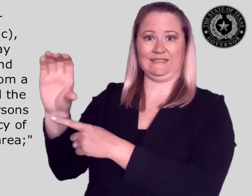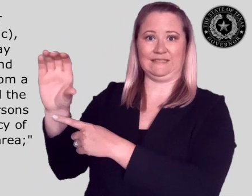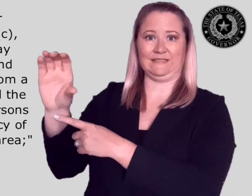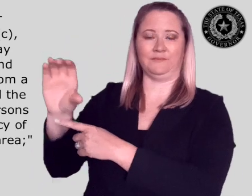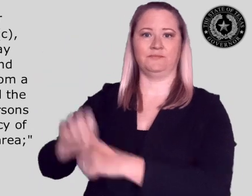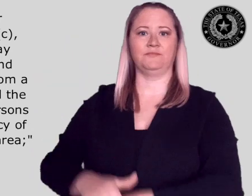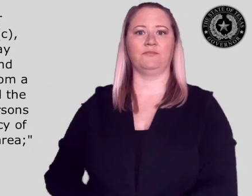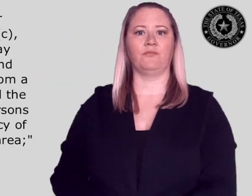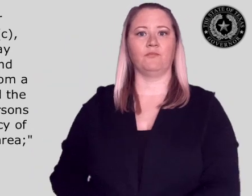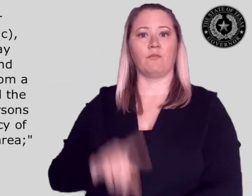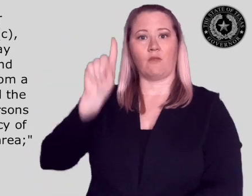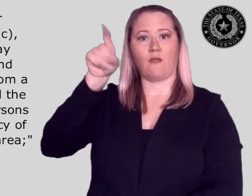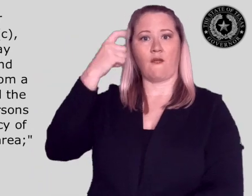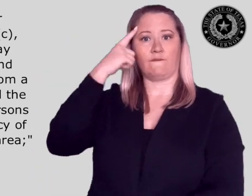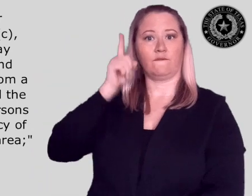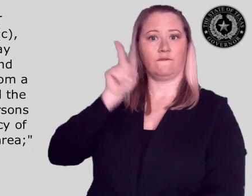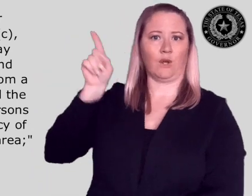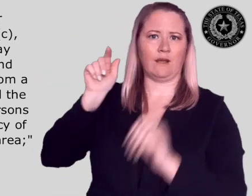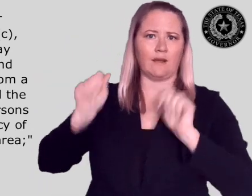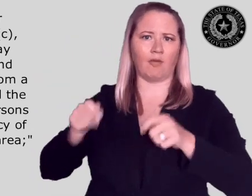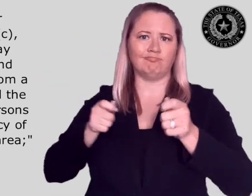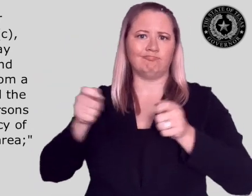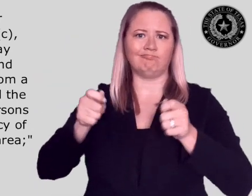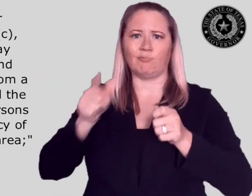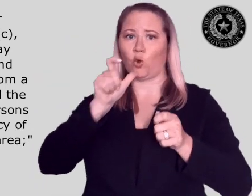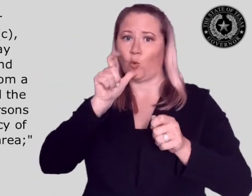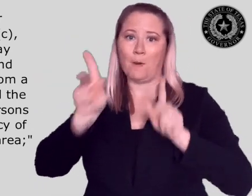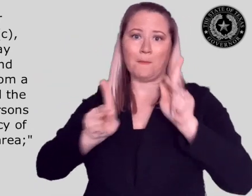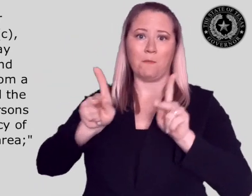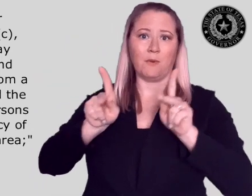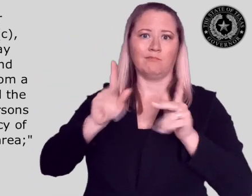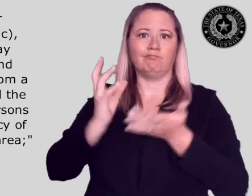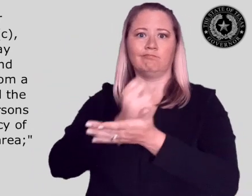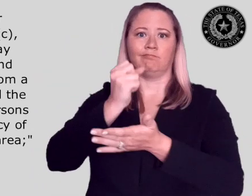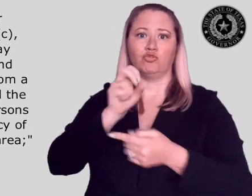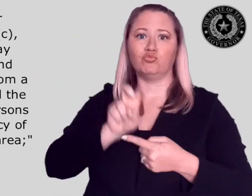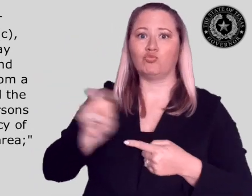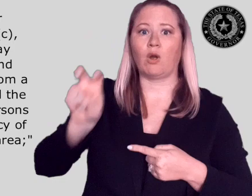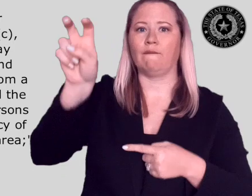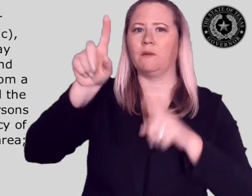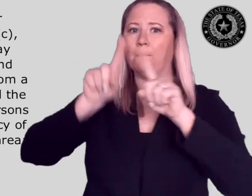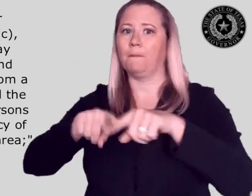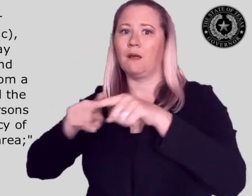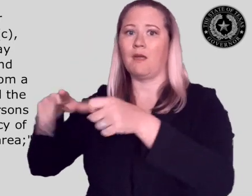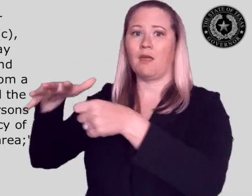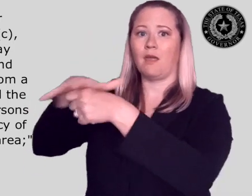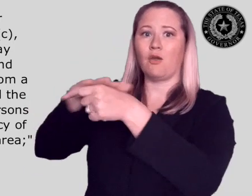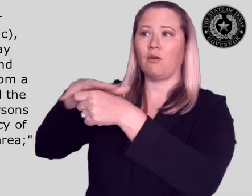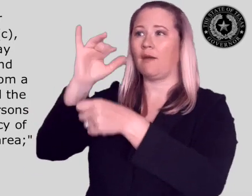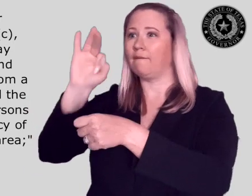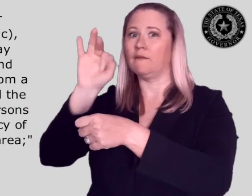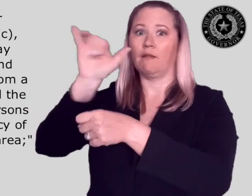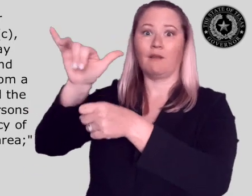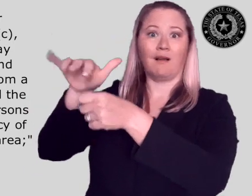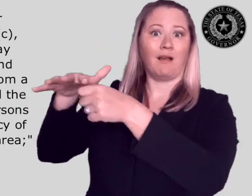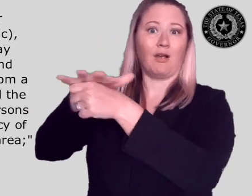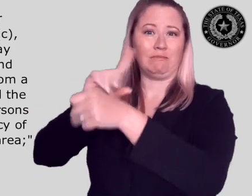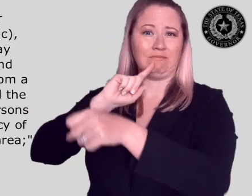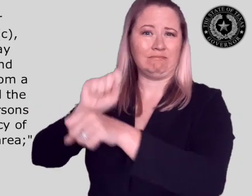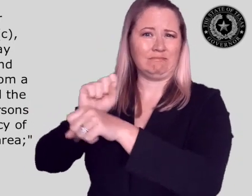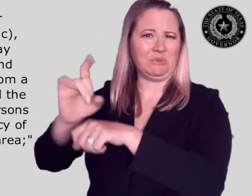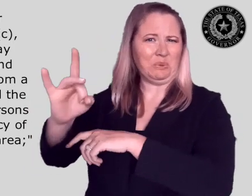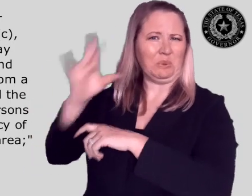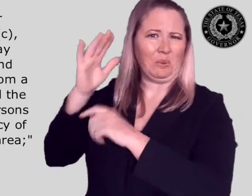418.018c, the governor may control ingress and egress to and from a disaster area and the movement of persons and